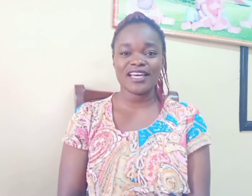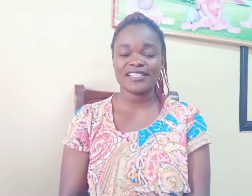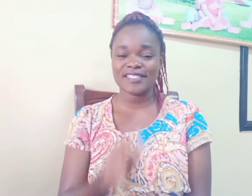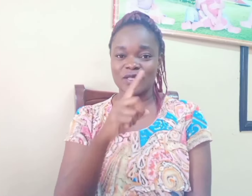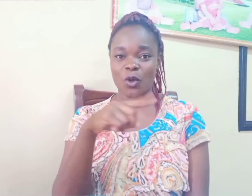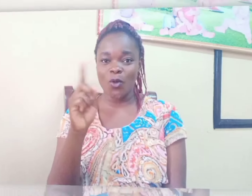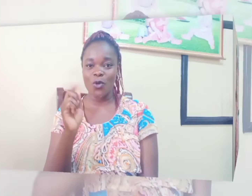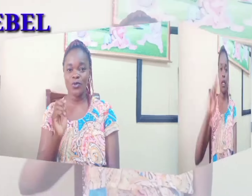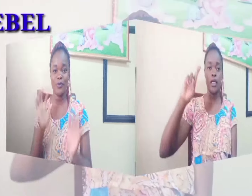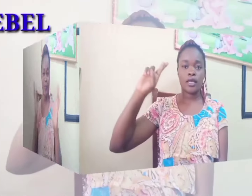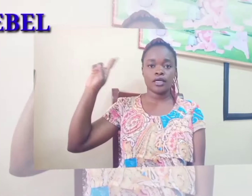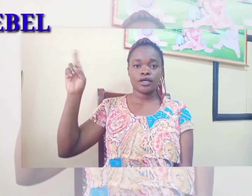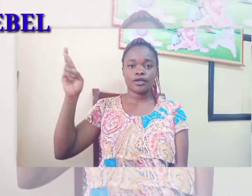that,